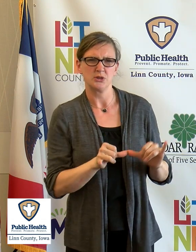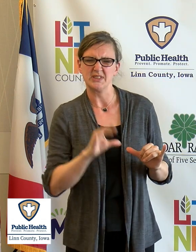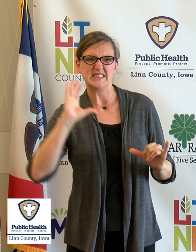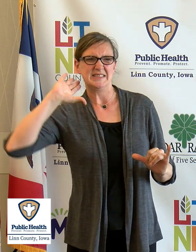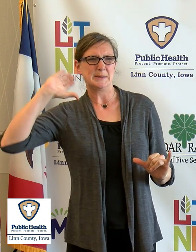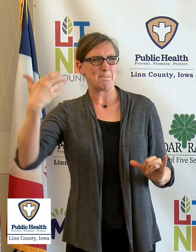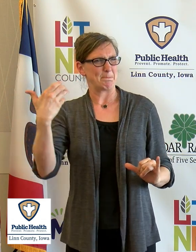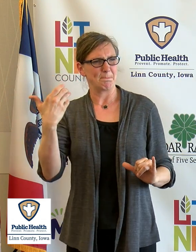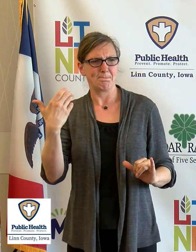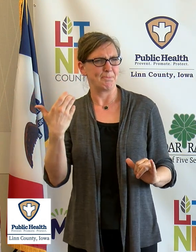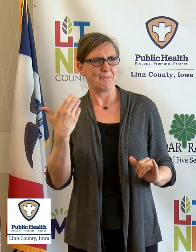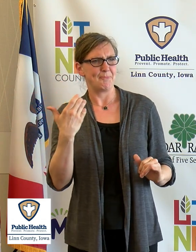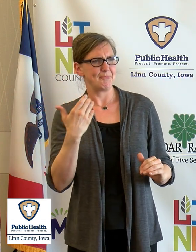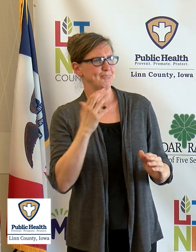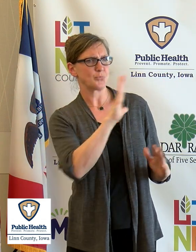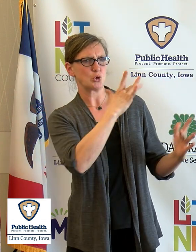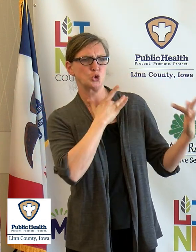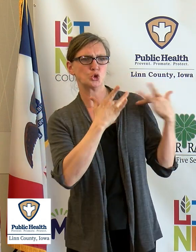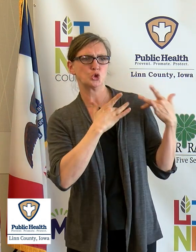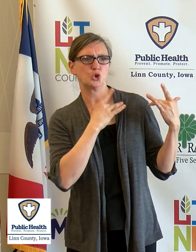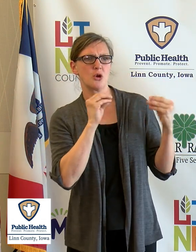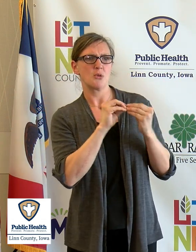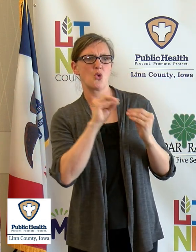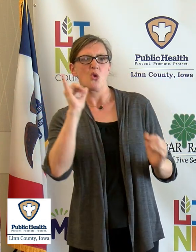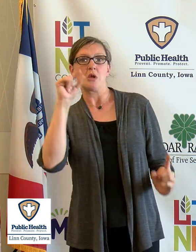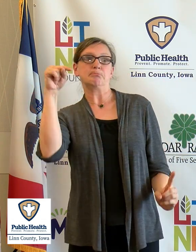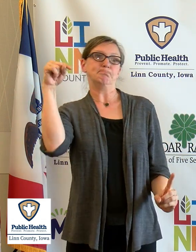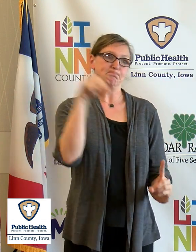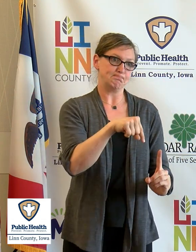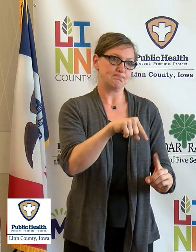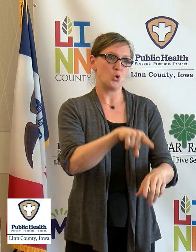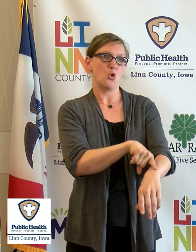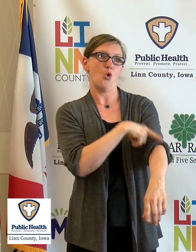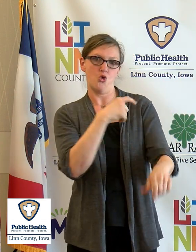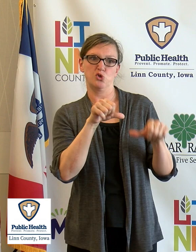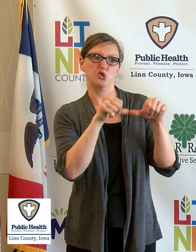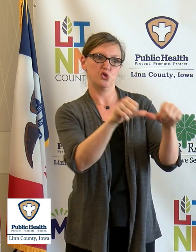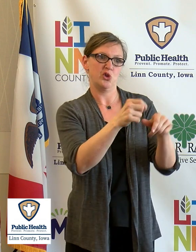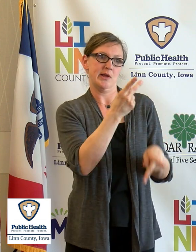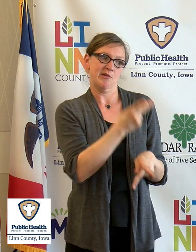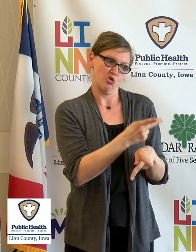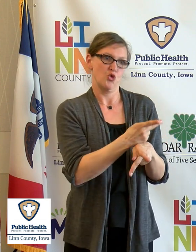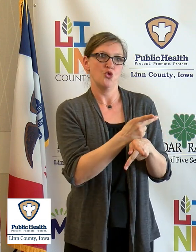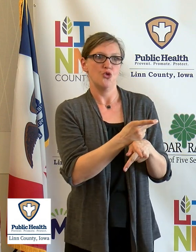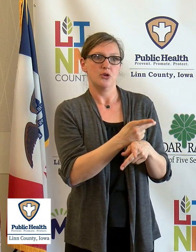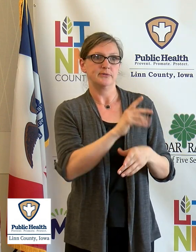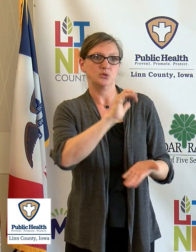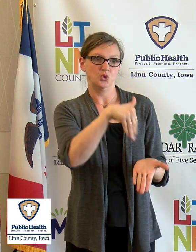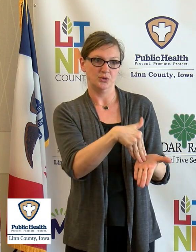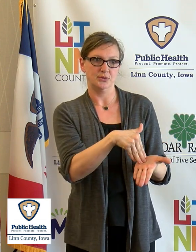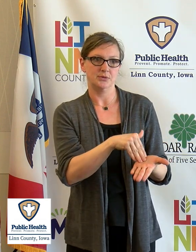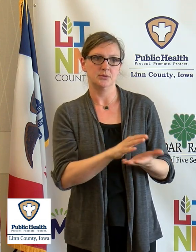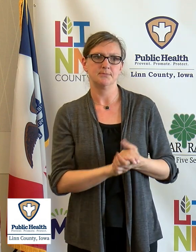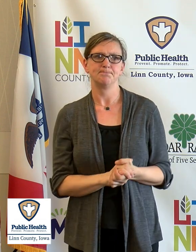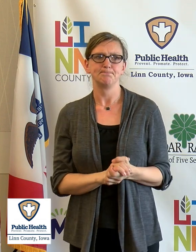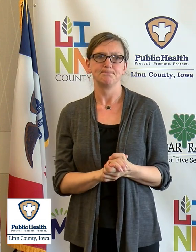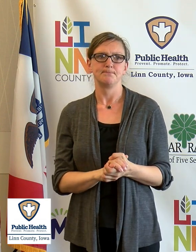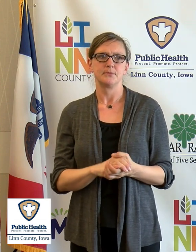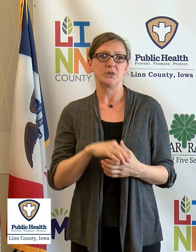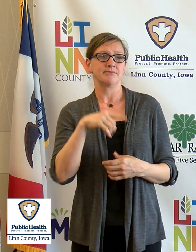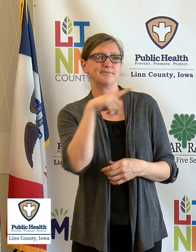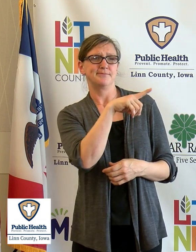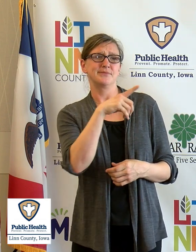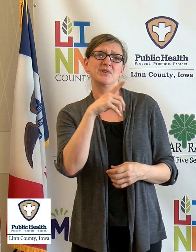at long-term care facilities. It is my hope that Governor Reynolds will reconsider these